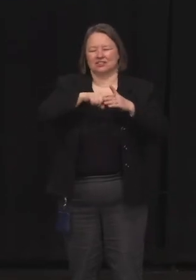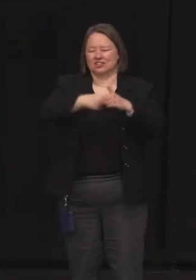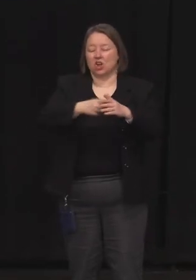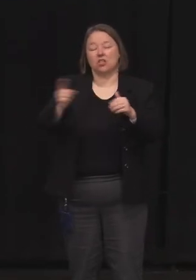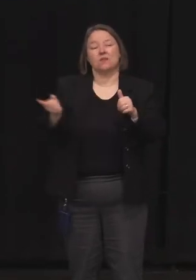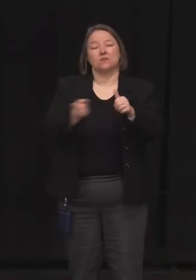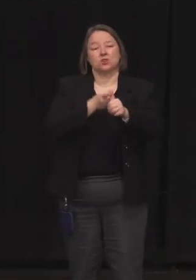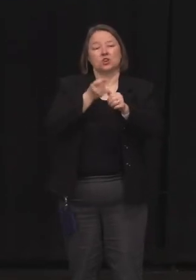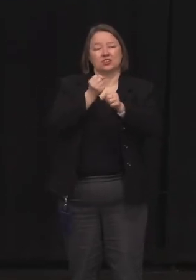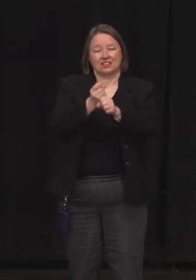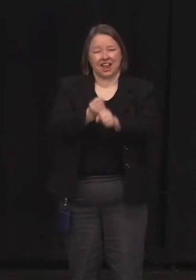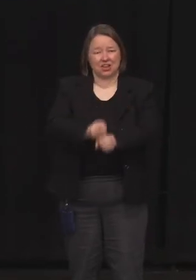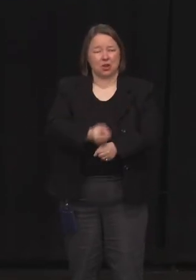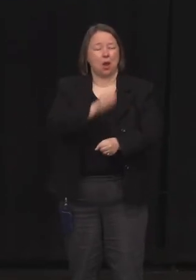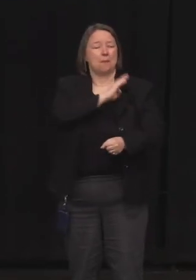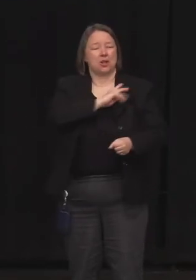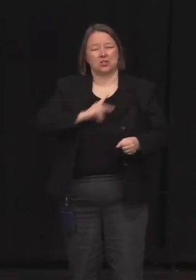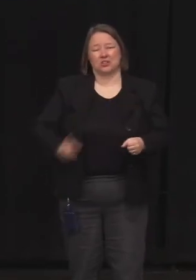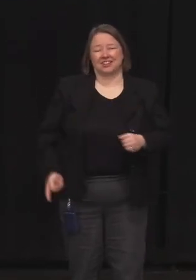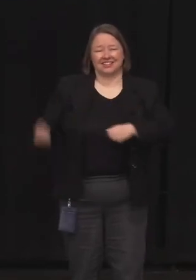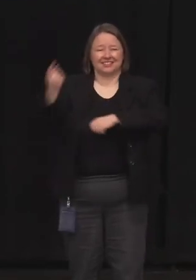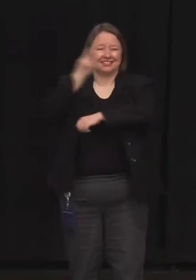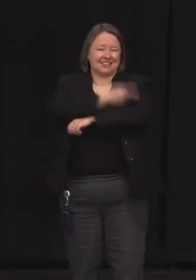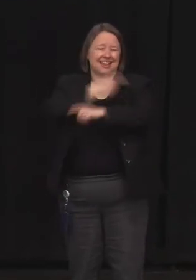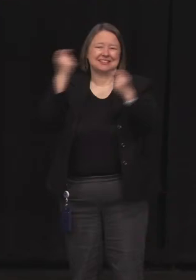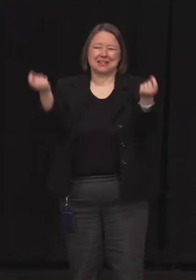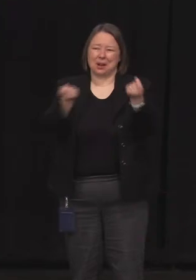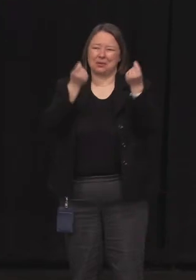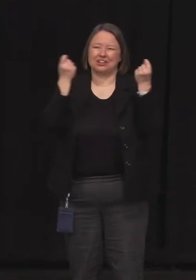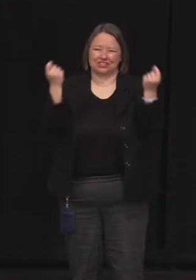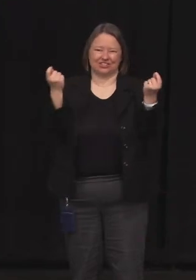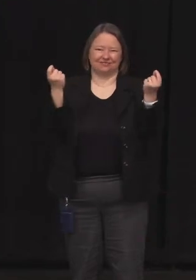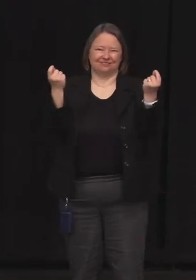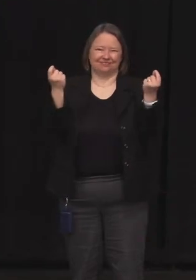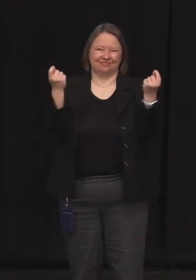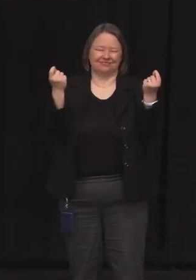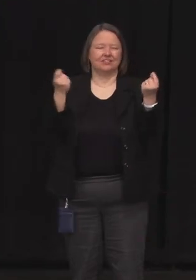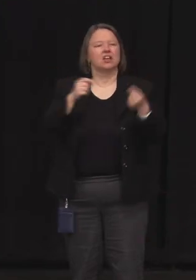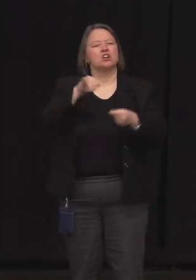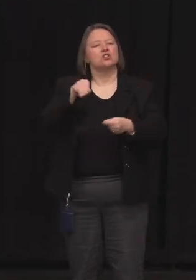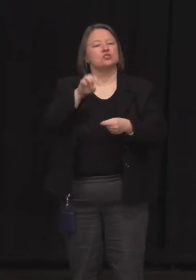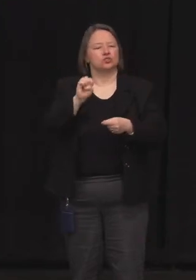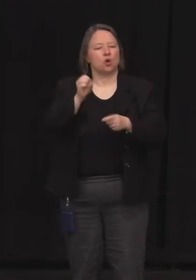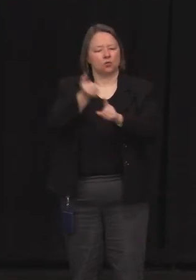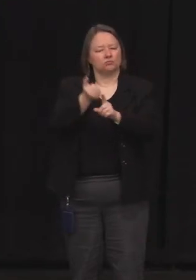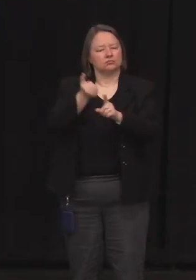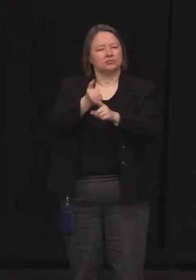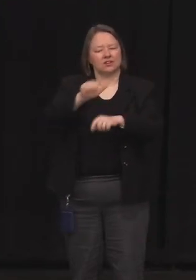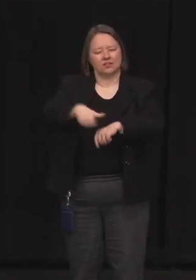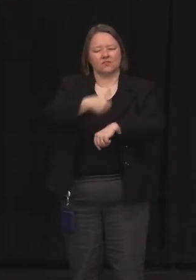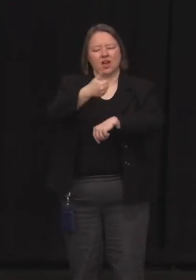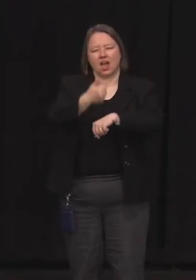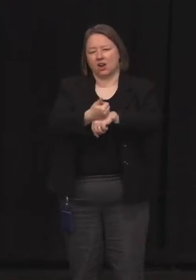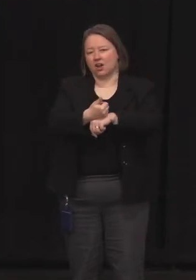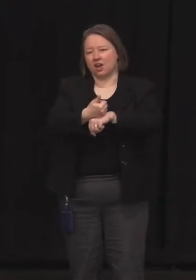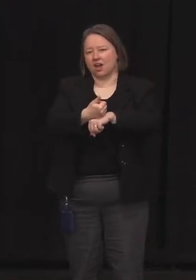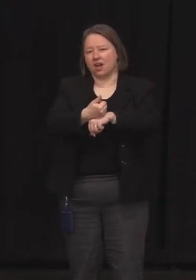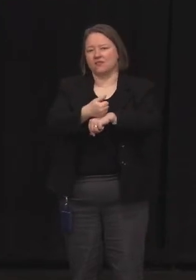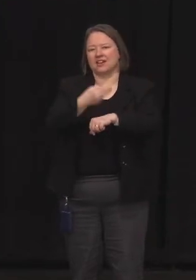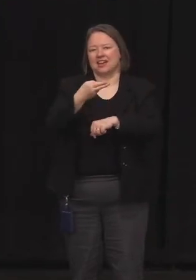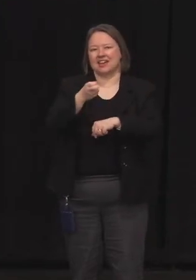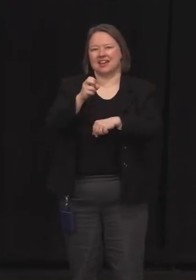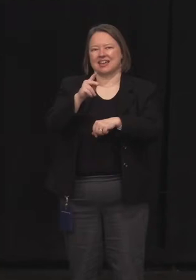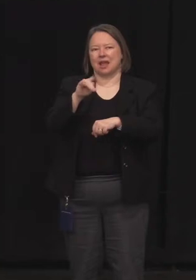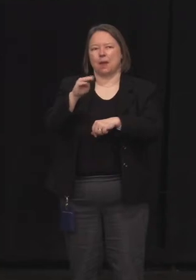first annual Martin Luther King Day of Celebration. Joe is the founder of the Hekima